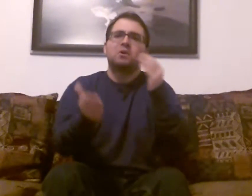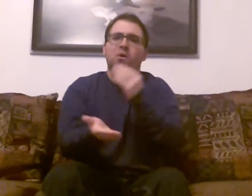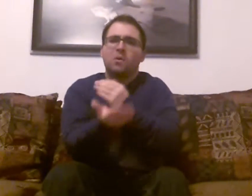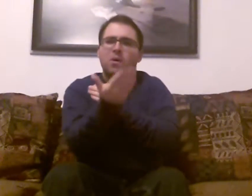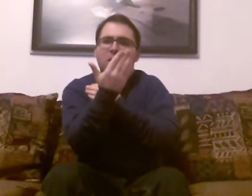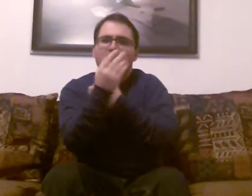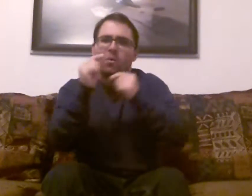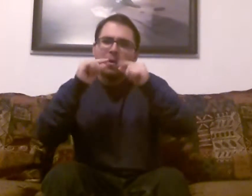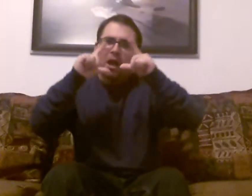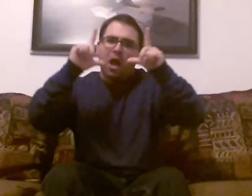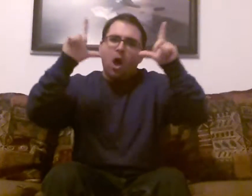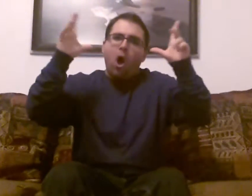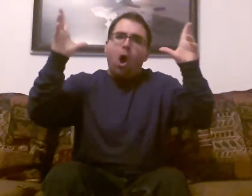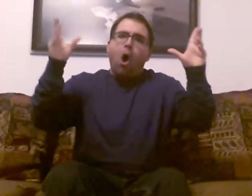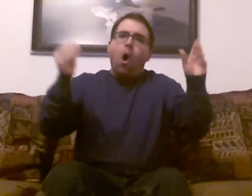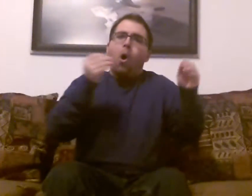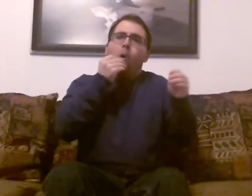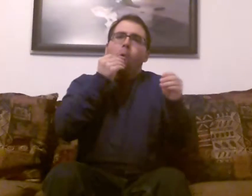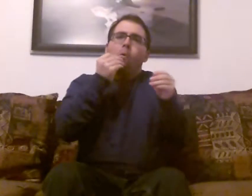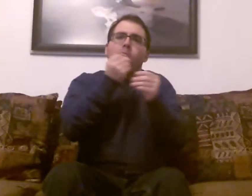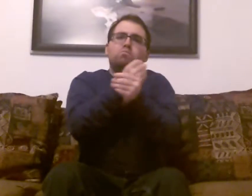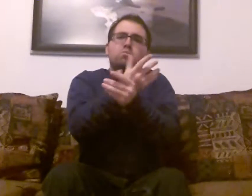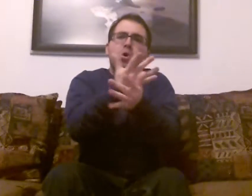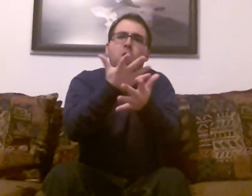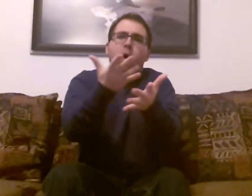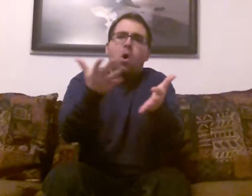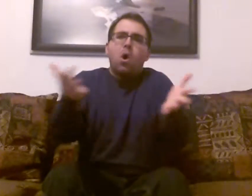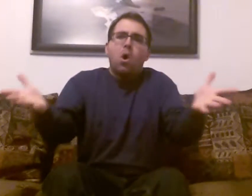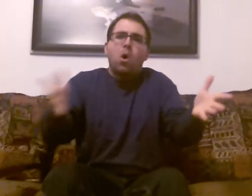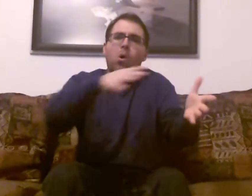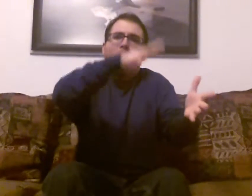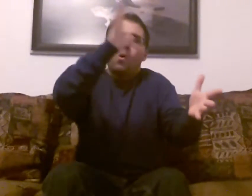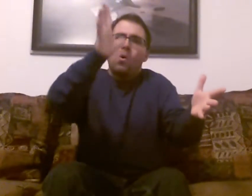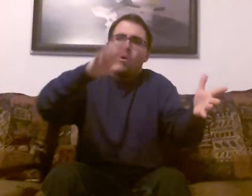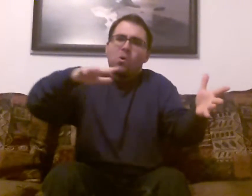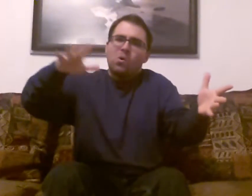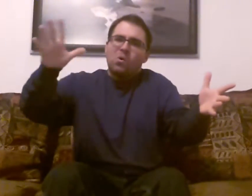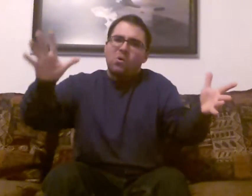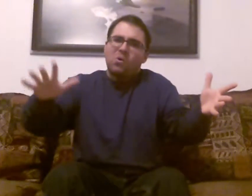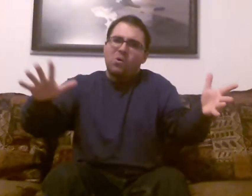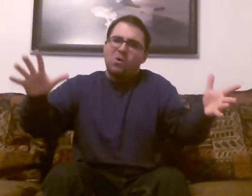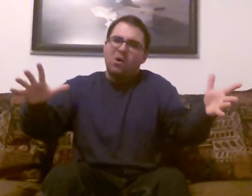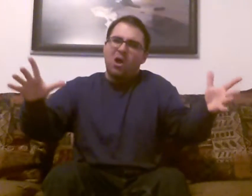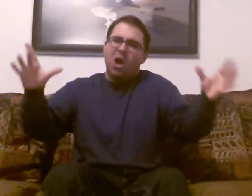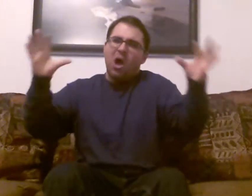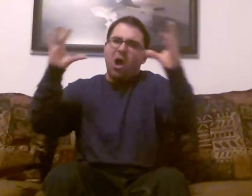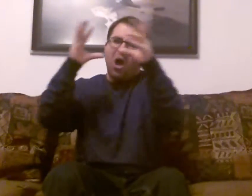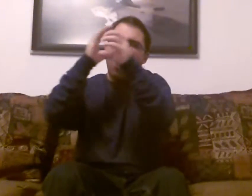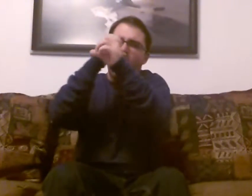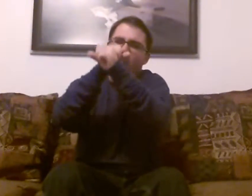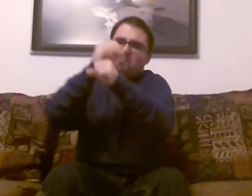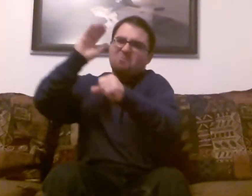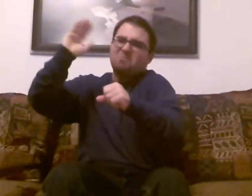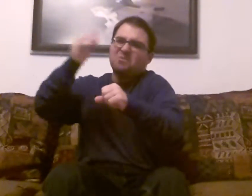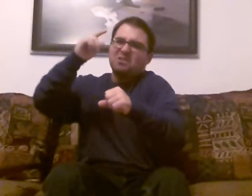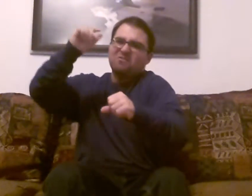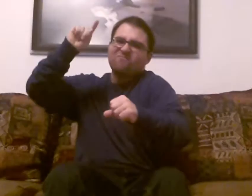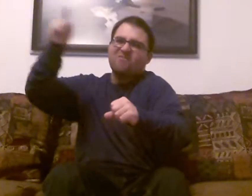and have breakfast ready on the table. And all of that just seems so far away from